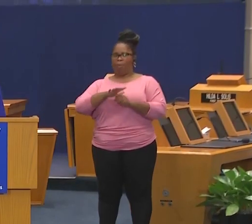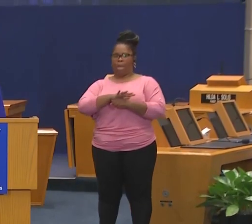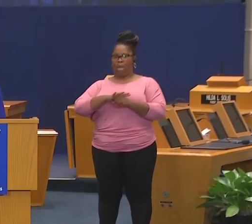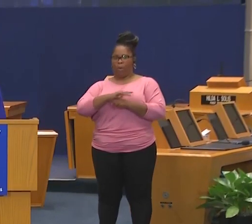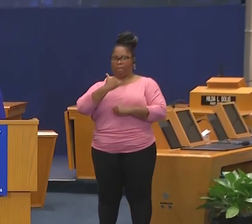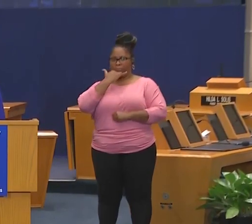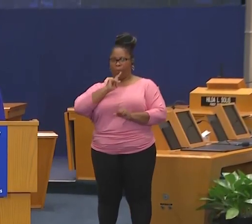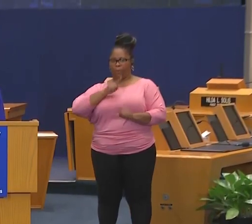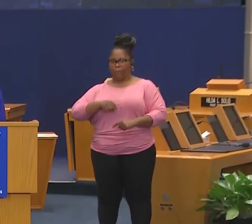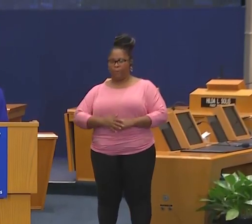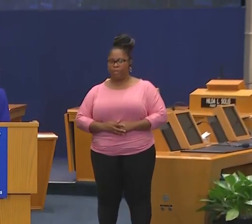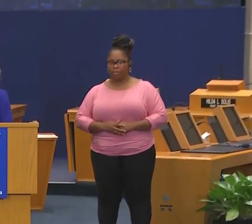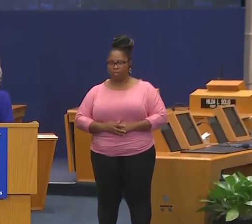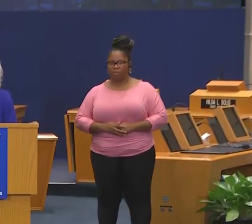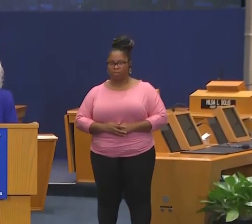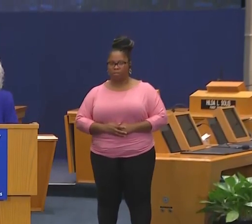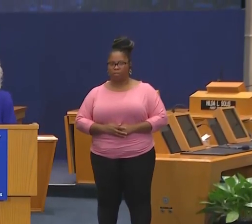For the